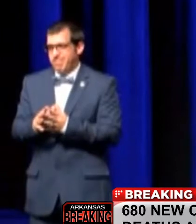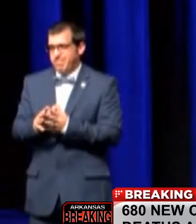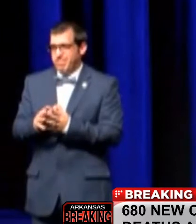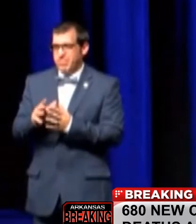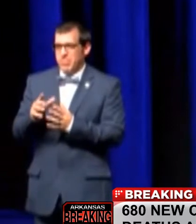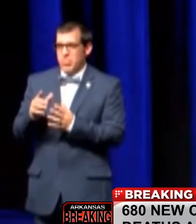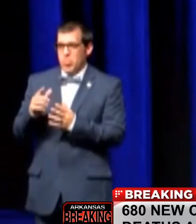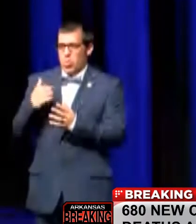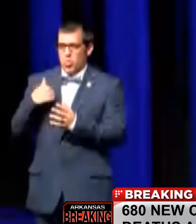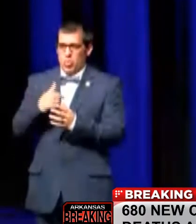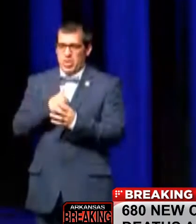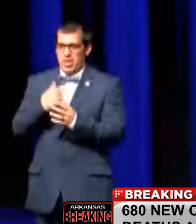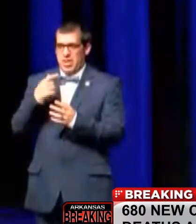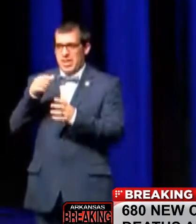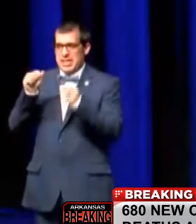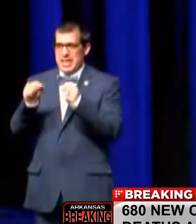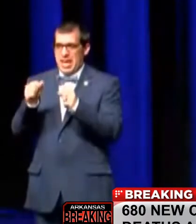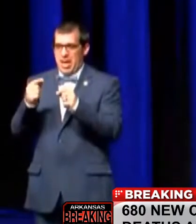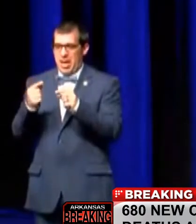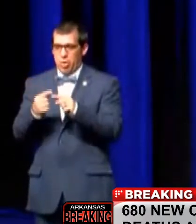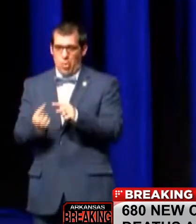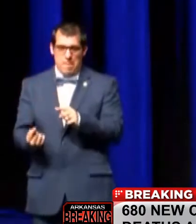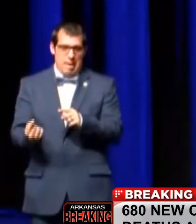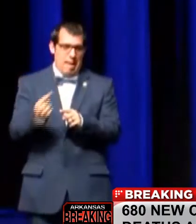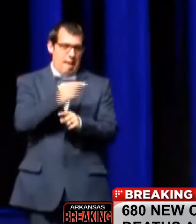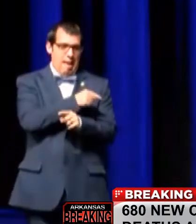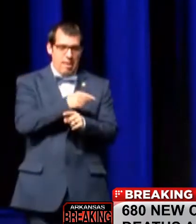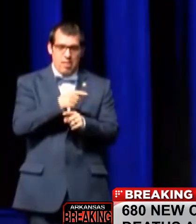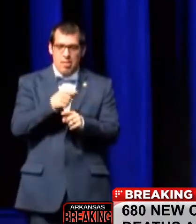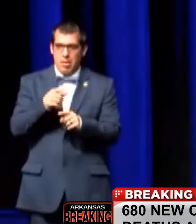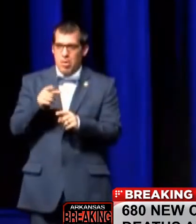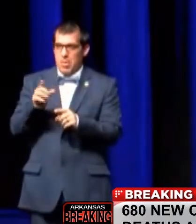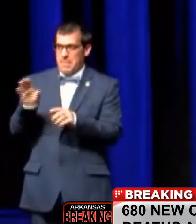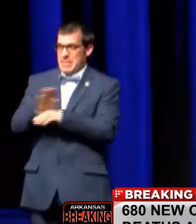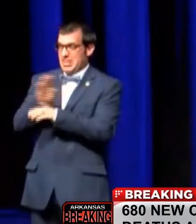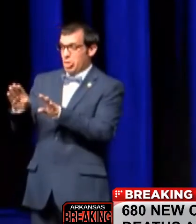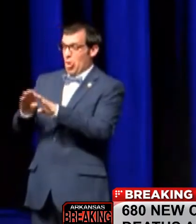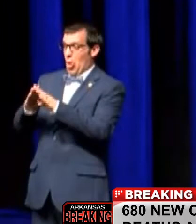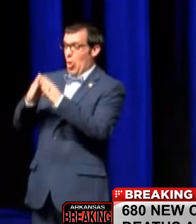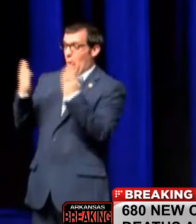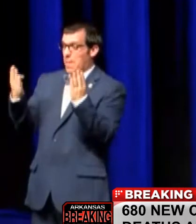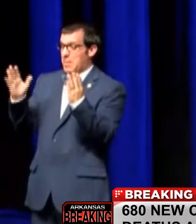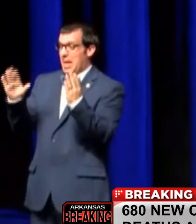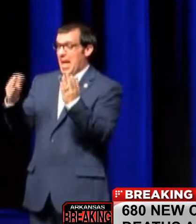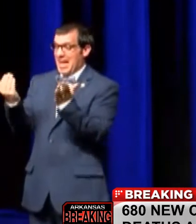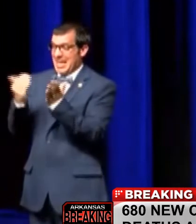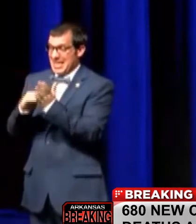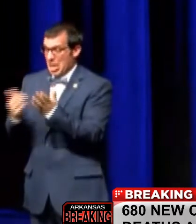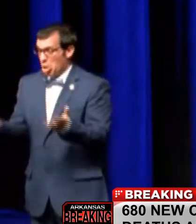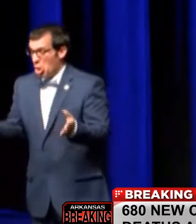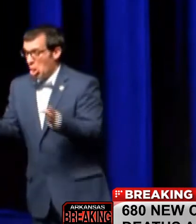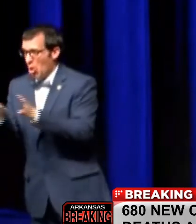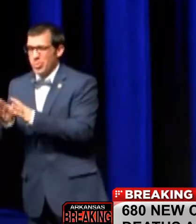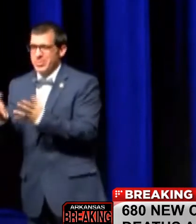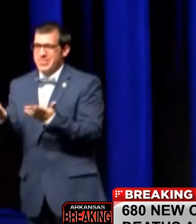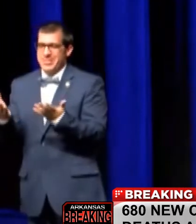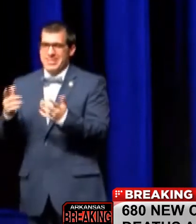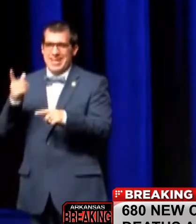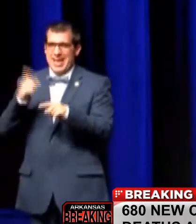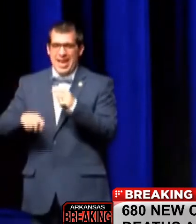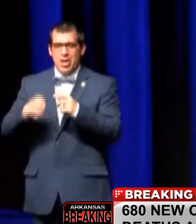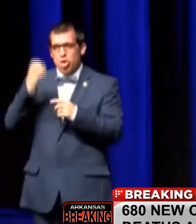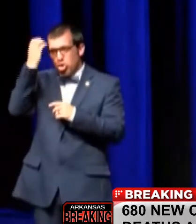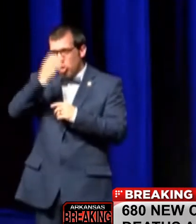go back on our opening of businesses. That we're way past that in Europe and the United